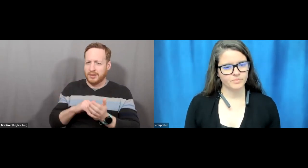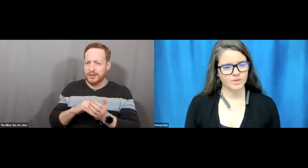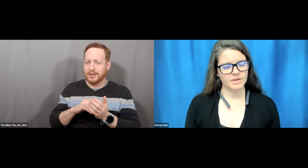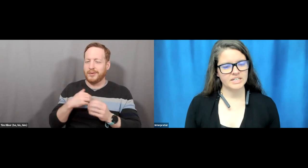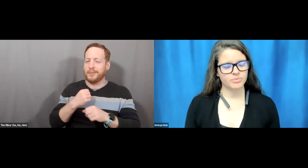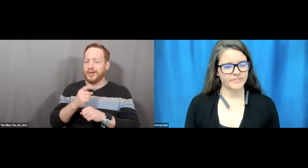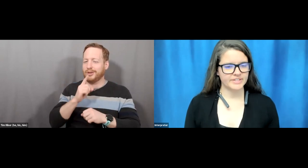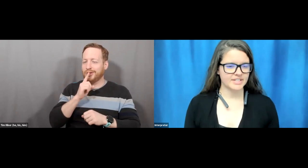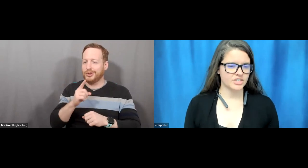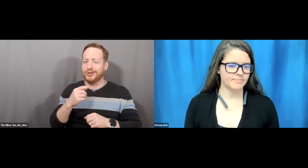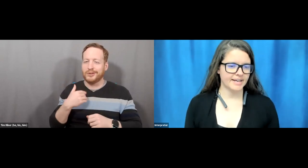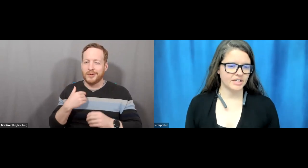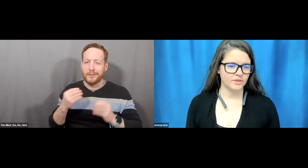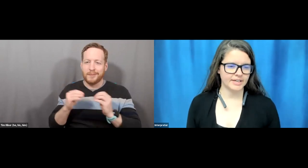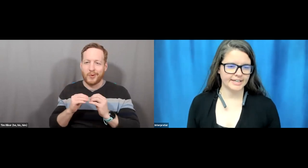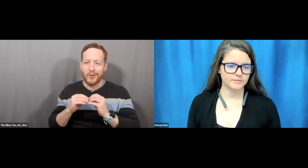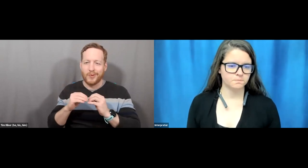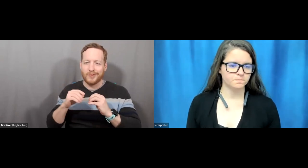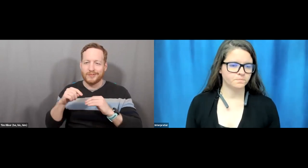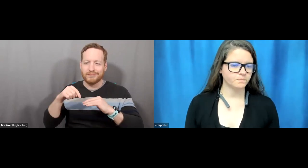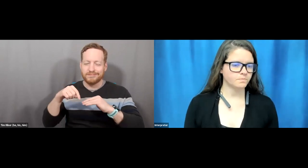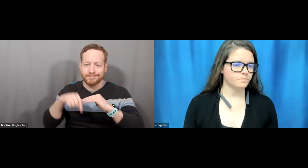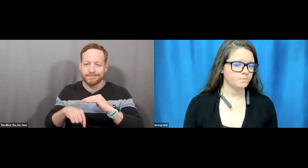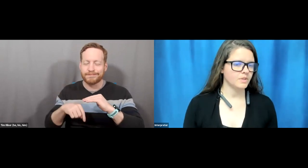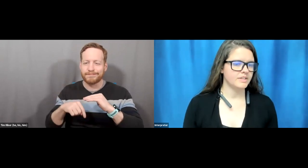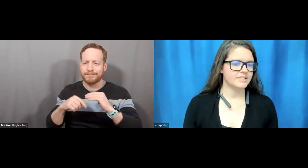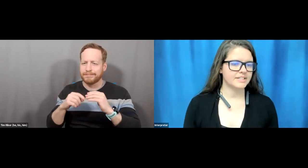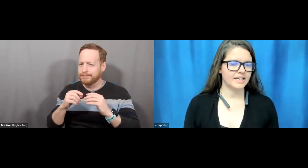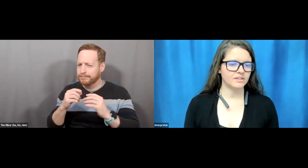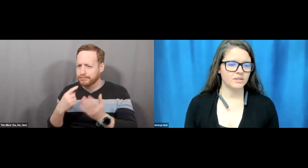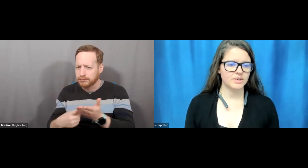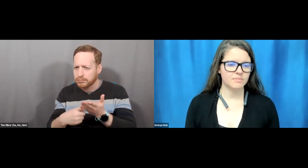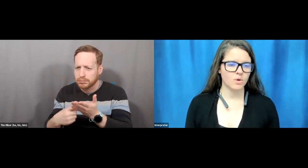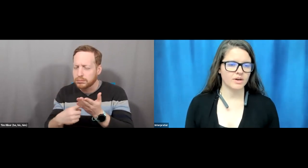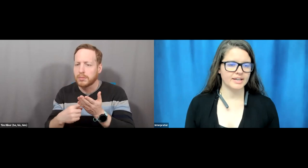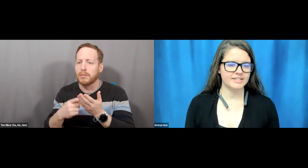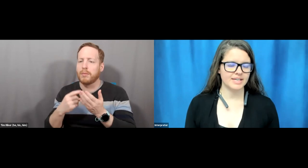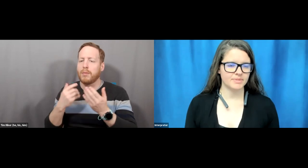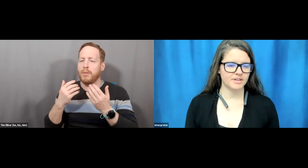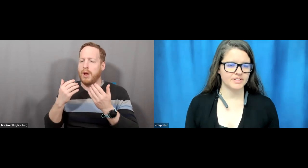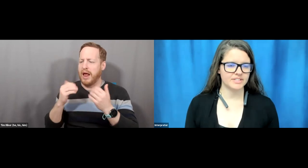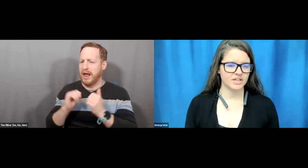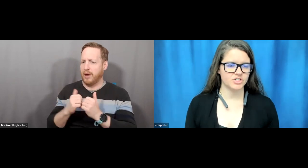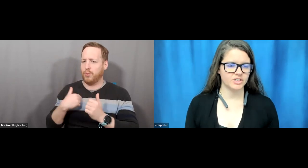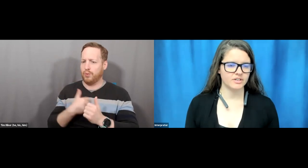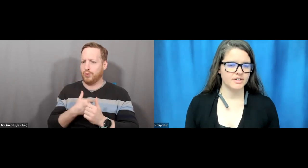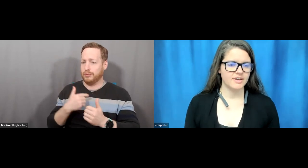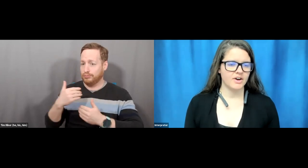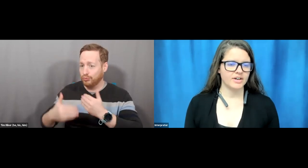committee. I wanted to bring the discussion back here again to get a little bit more in depth of a discussion on